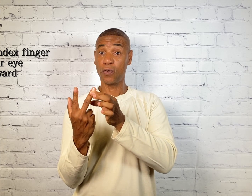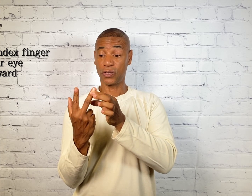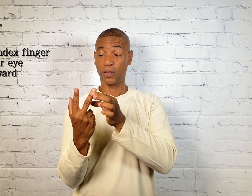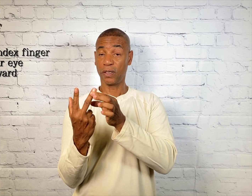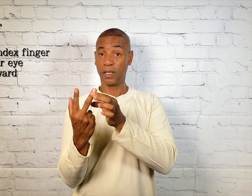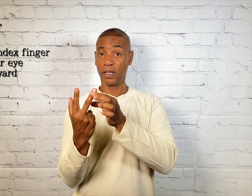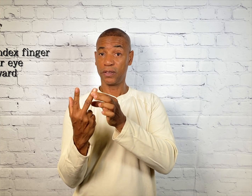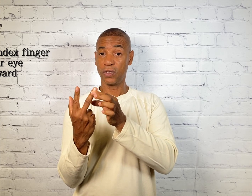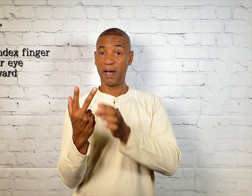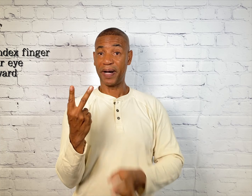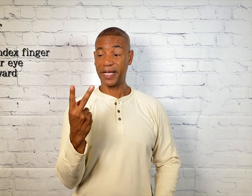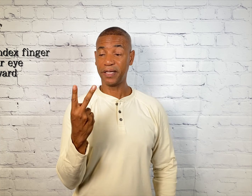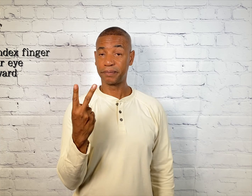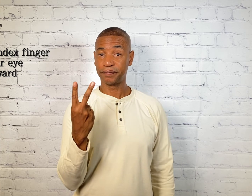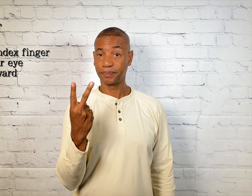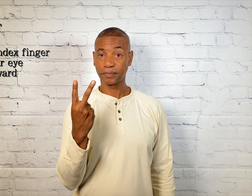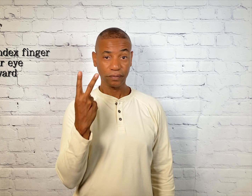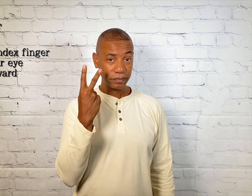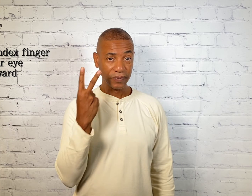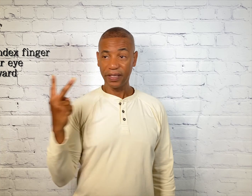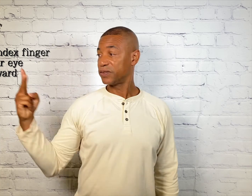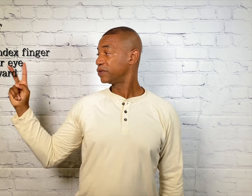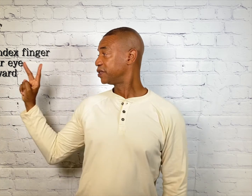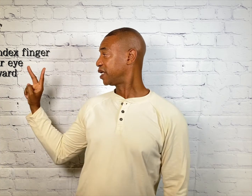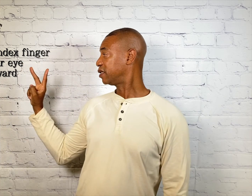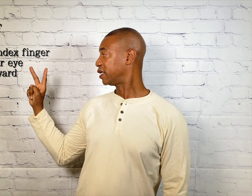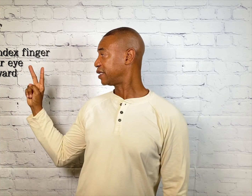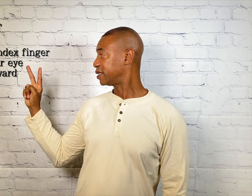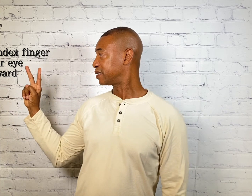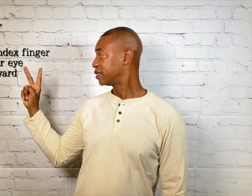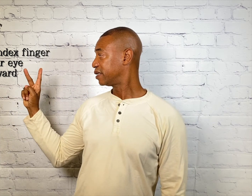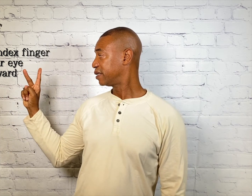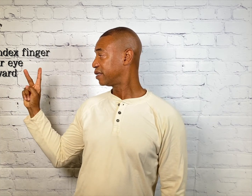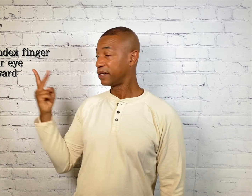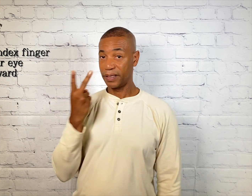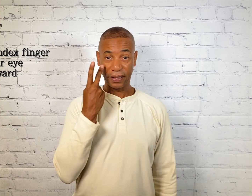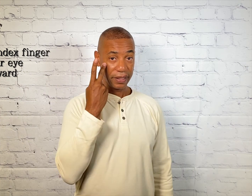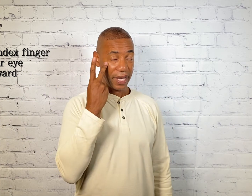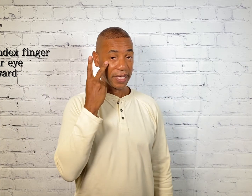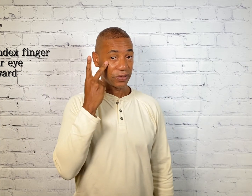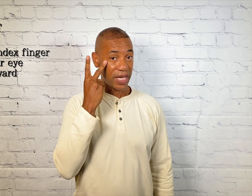closer to my body. So just take a look at like this. And I'll take